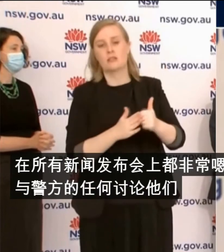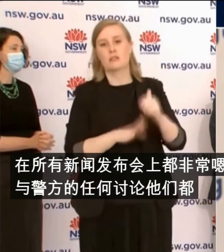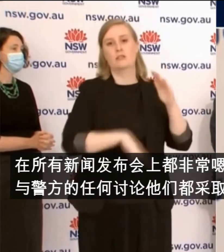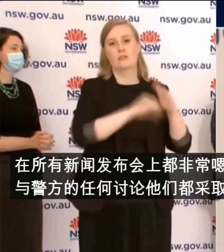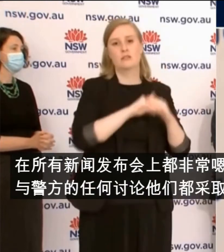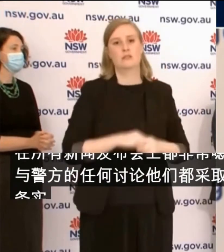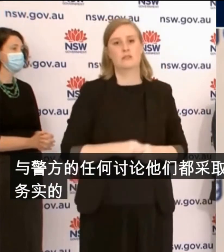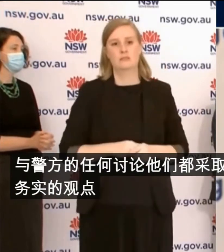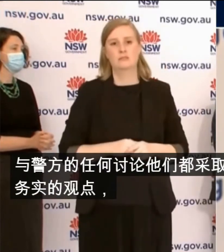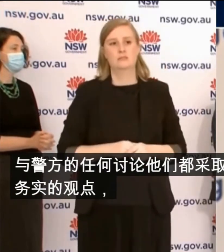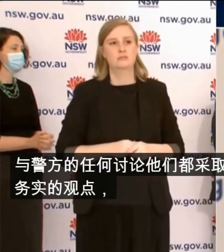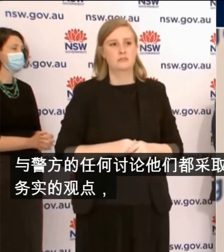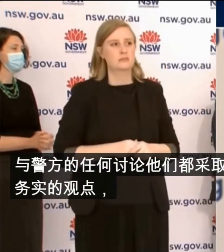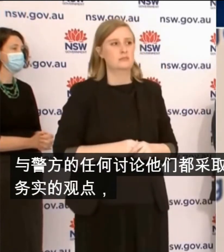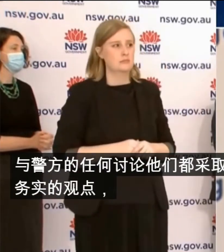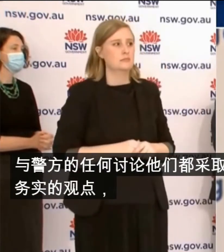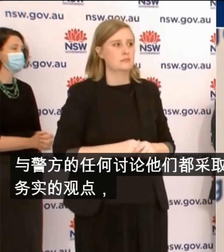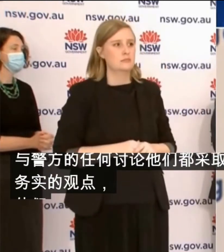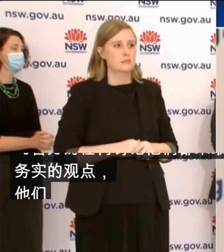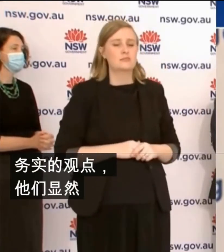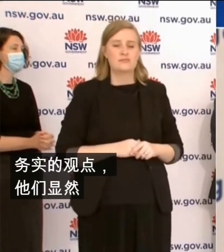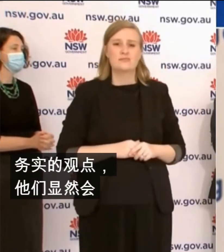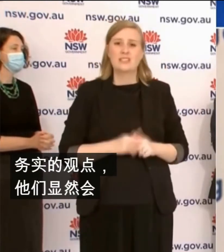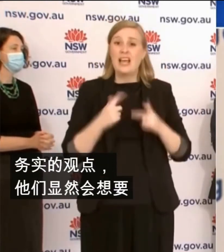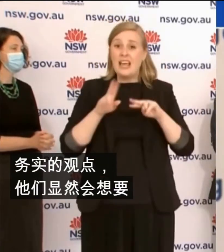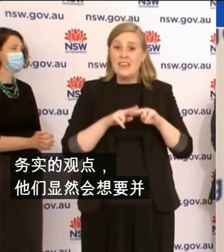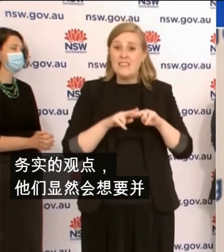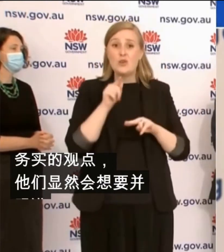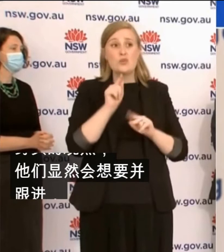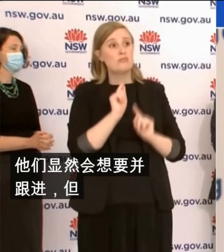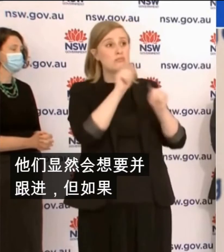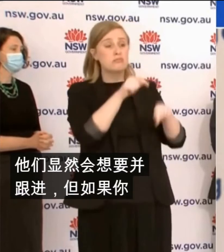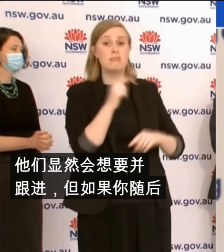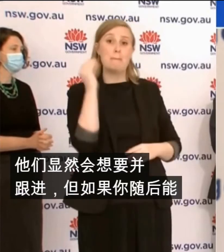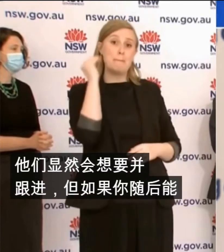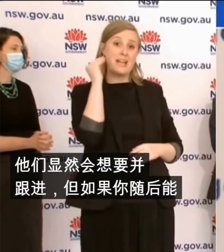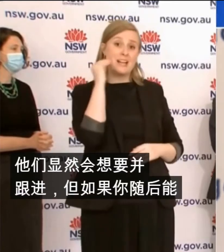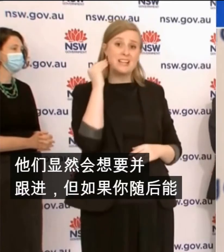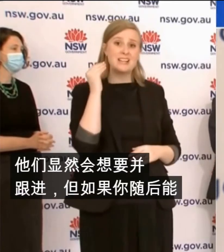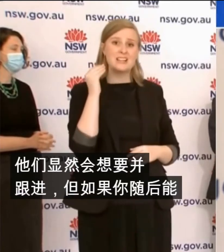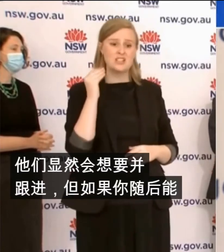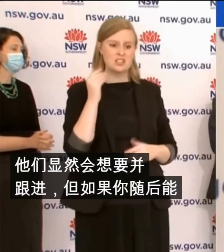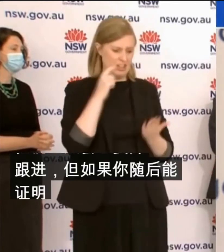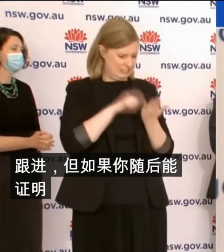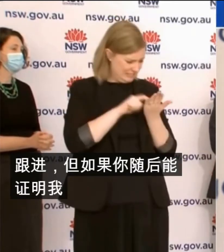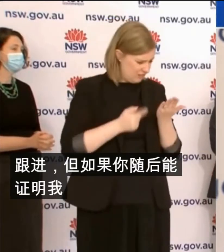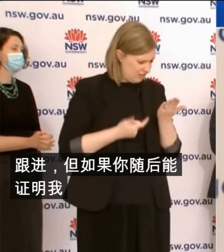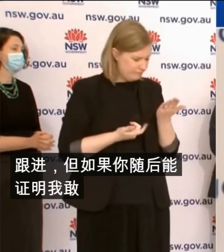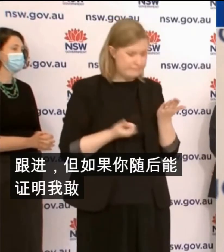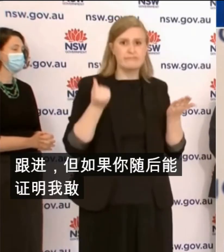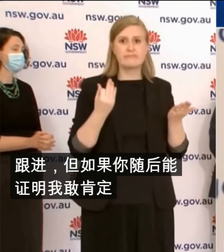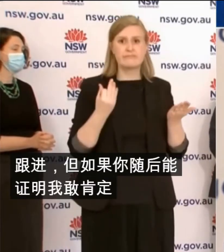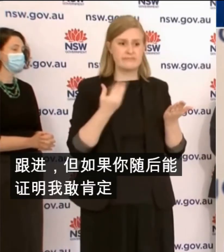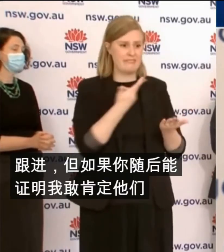with police, they take a very pragmatic view. Clearly they will want that and follow it up, but if you can subsequently demonstrate